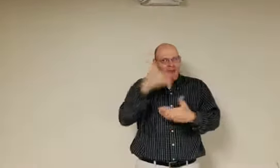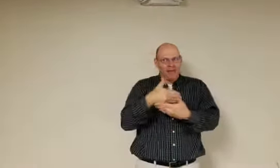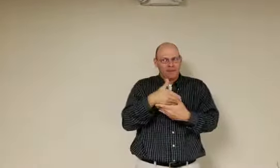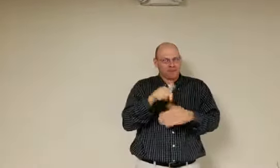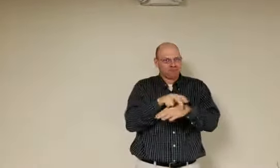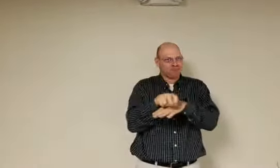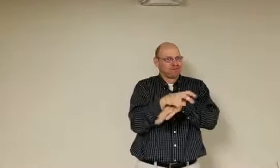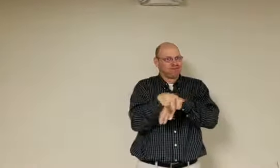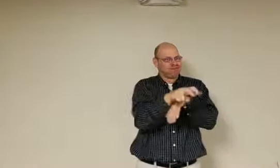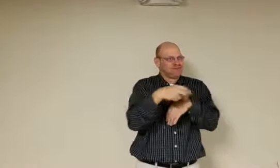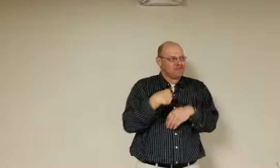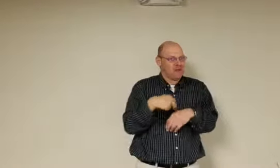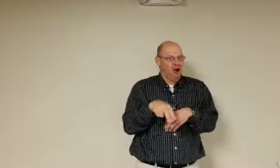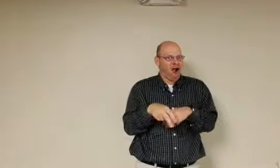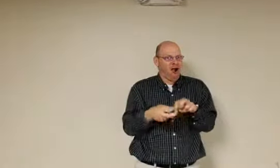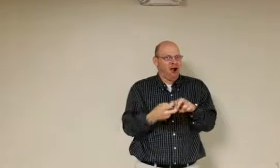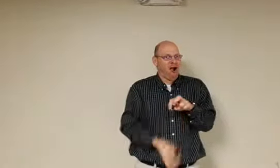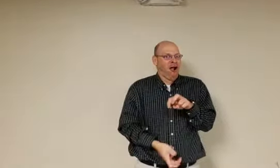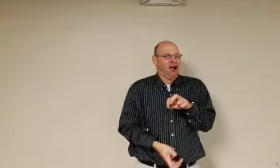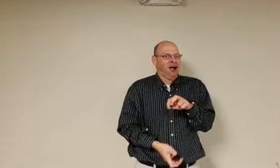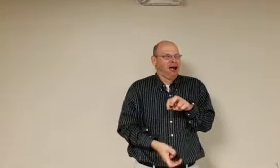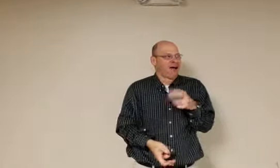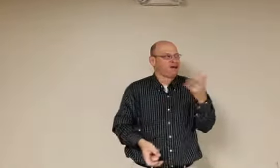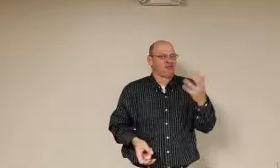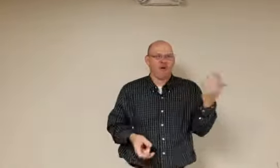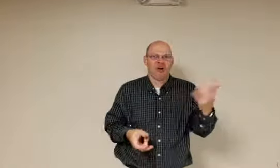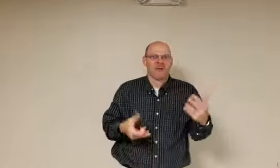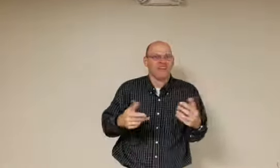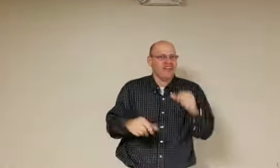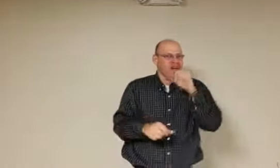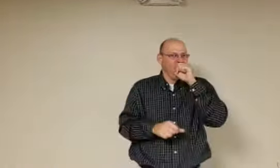So it's important. It's important for the temple.